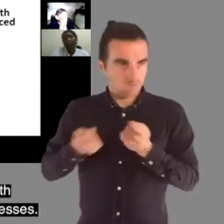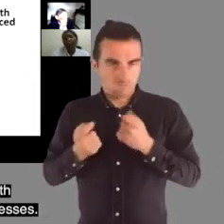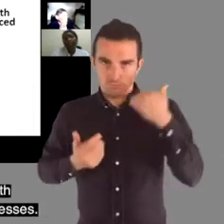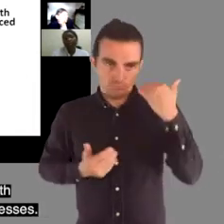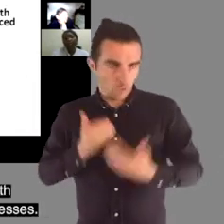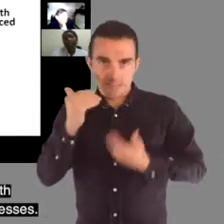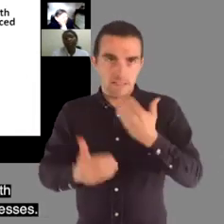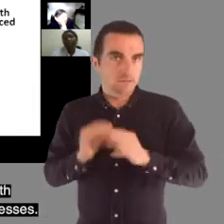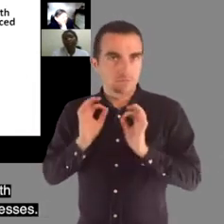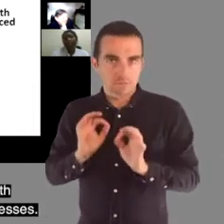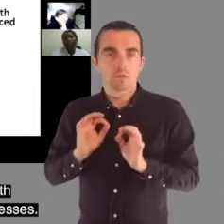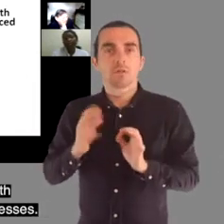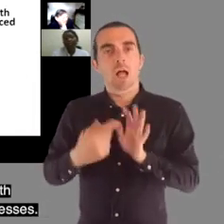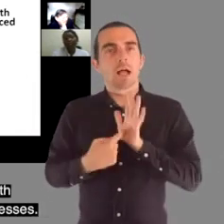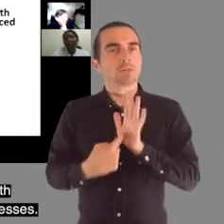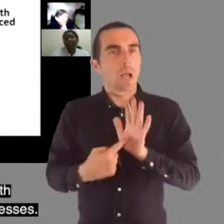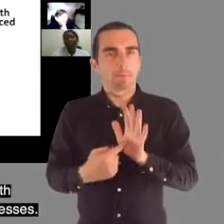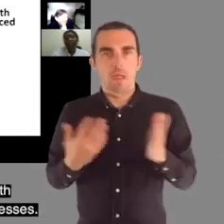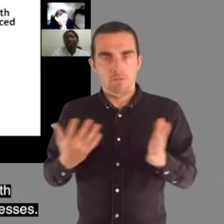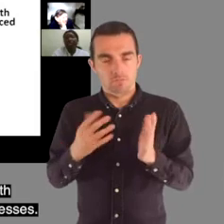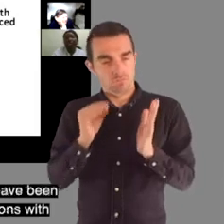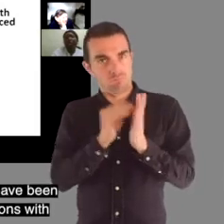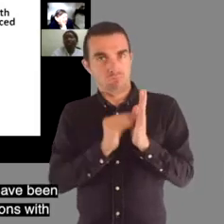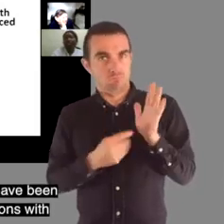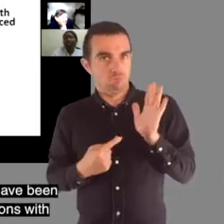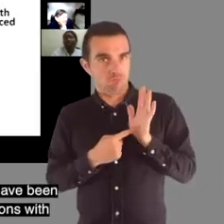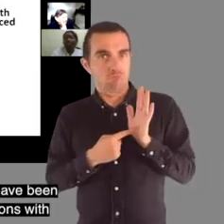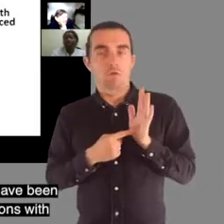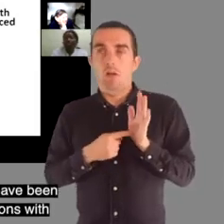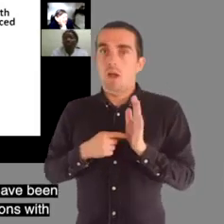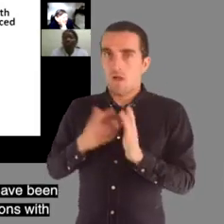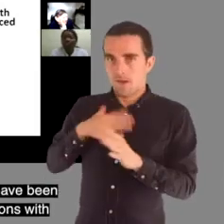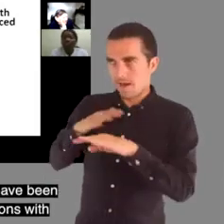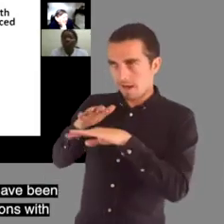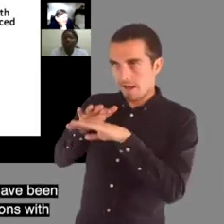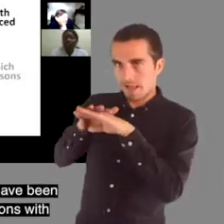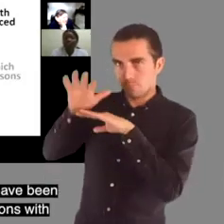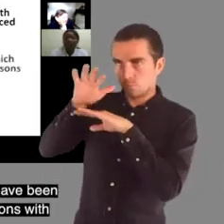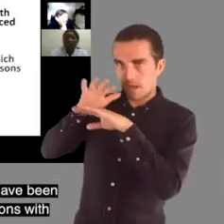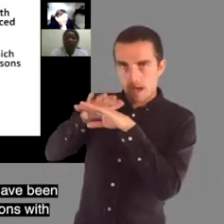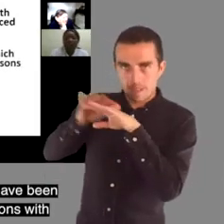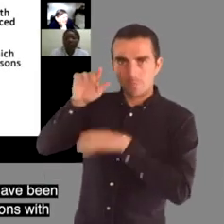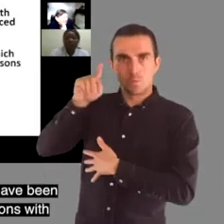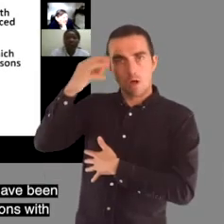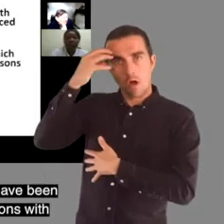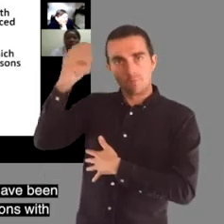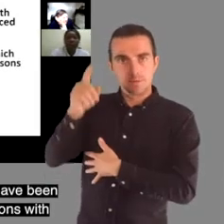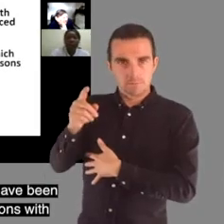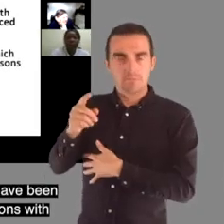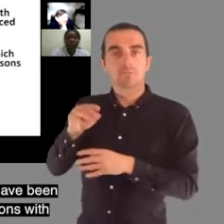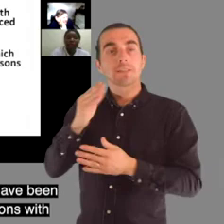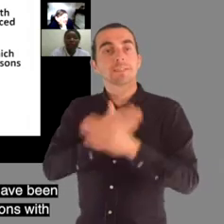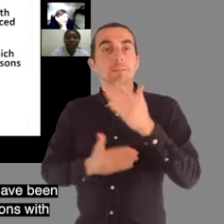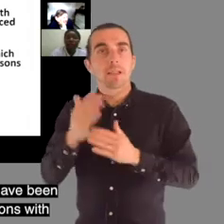persons with disabilities in governance processes. Some examples of the laws that have been influenced include: